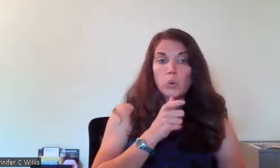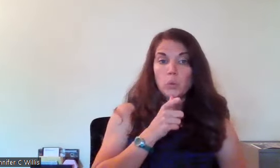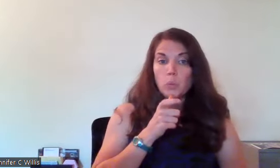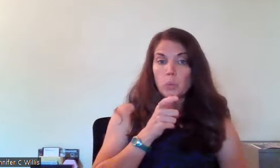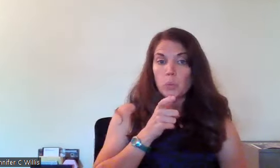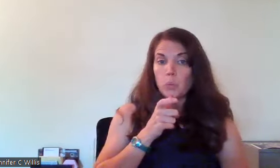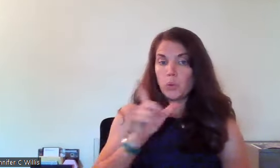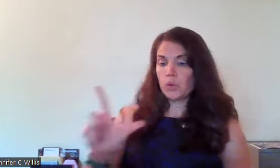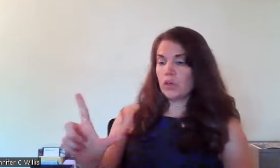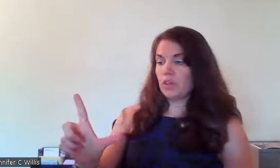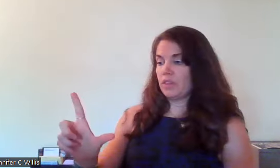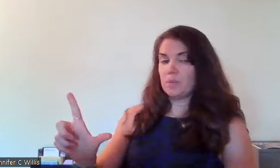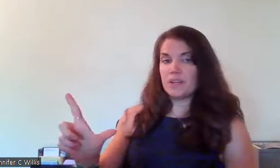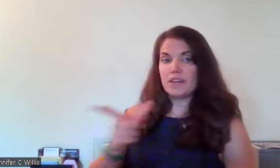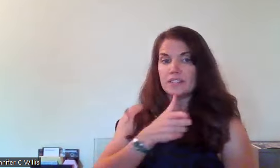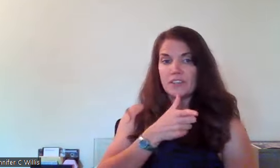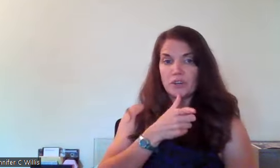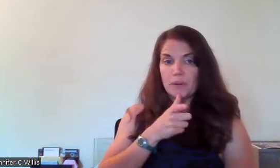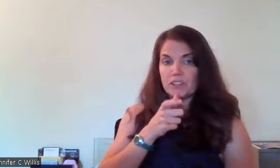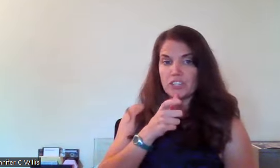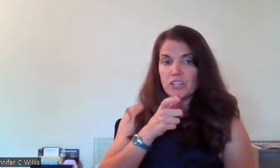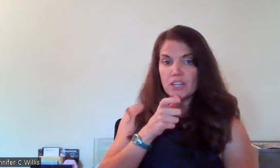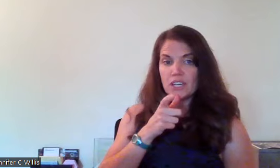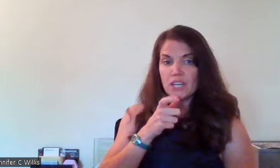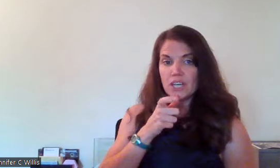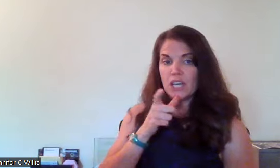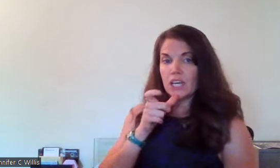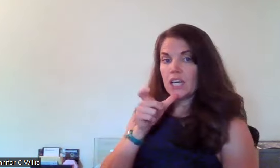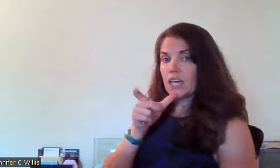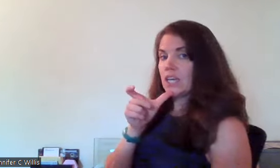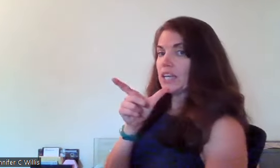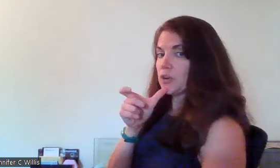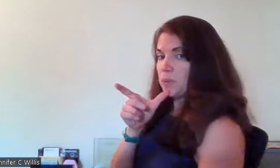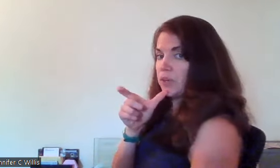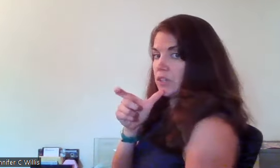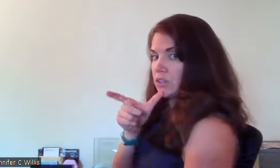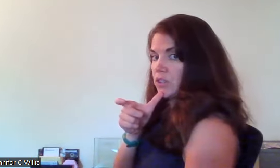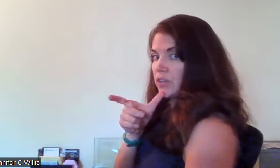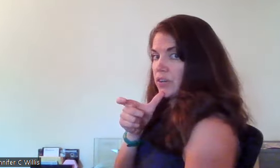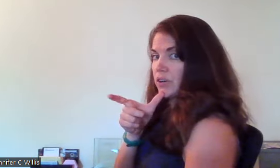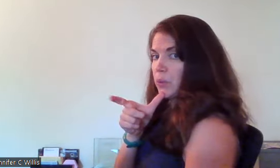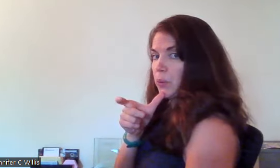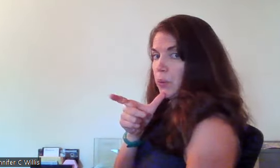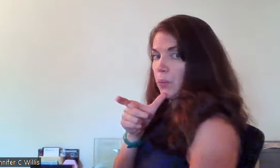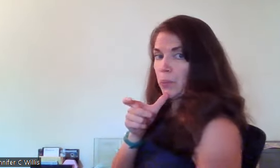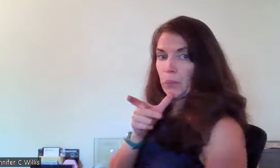Who, thumb and index finger by your chin, like you're pulling a little trigger there. Who